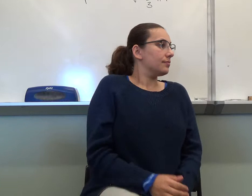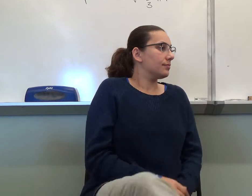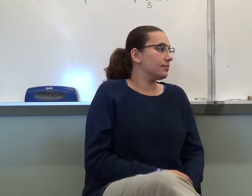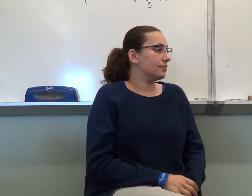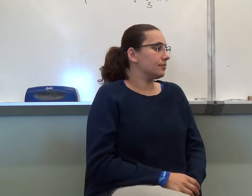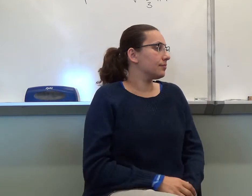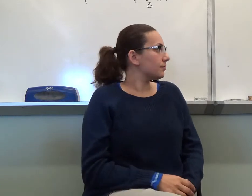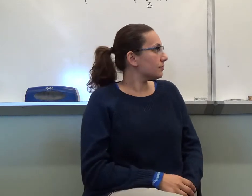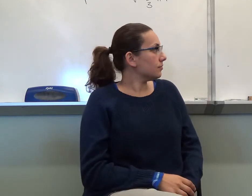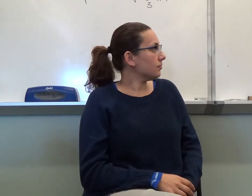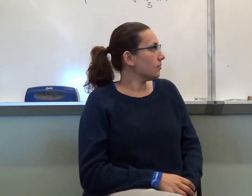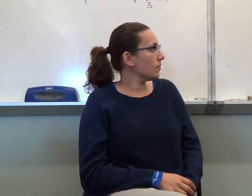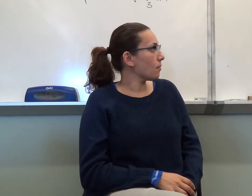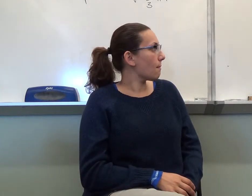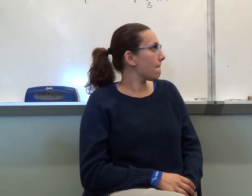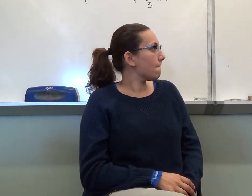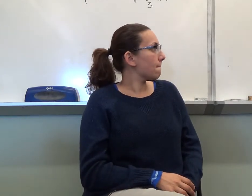All right.